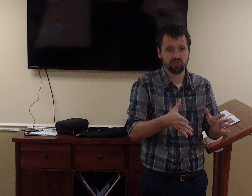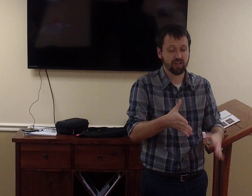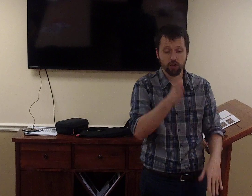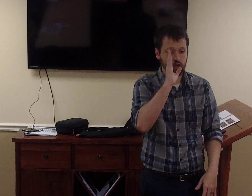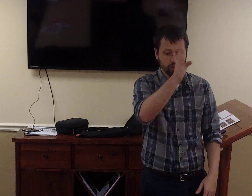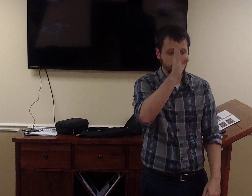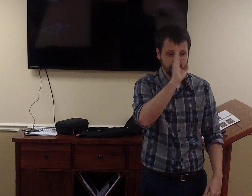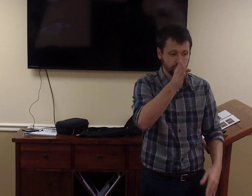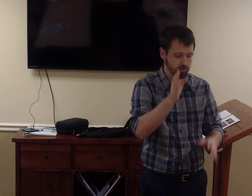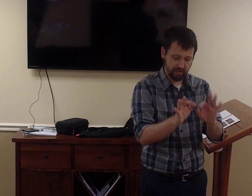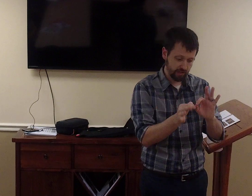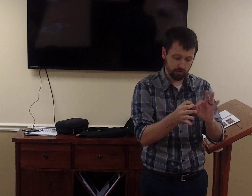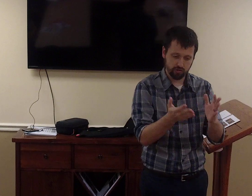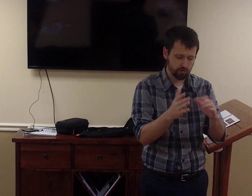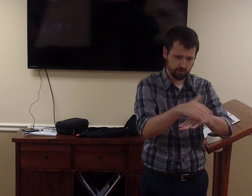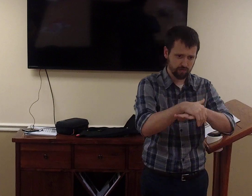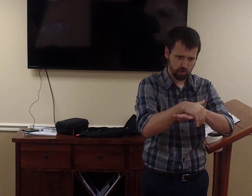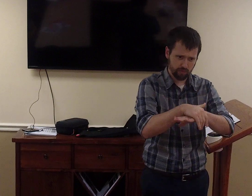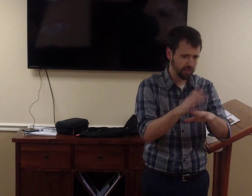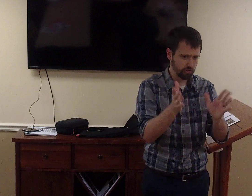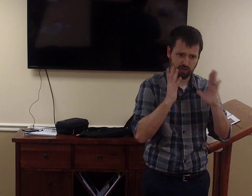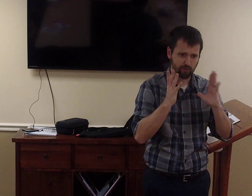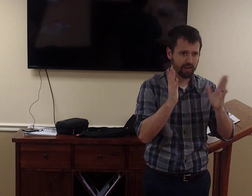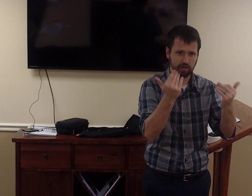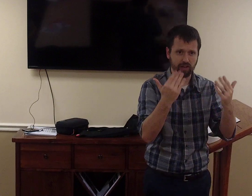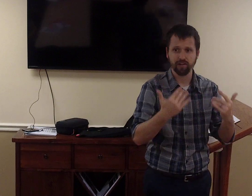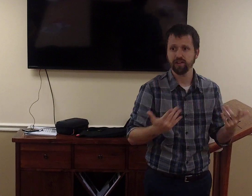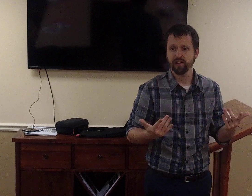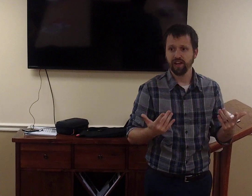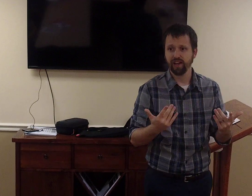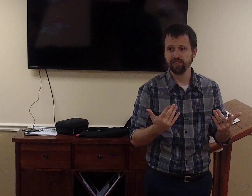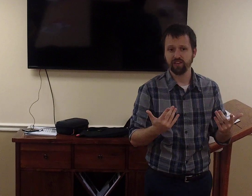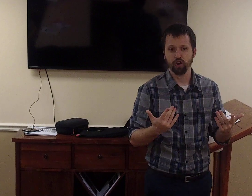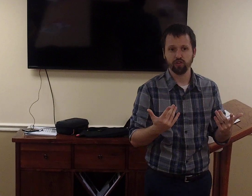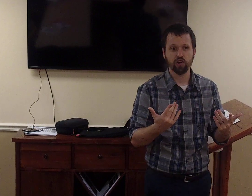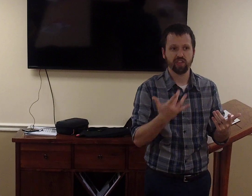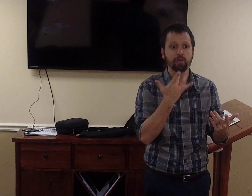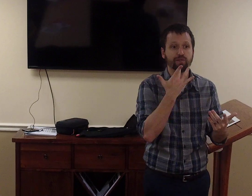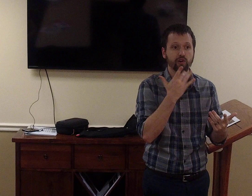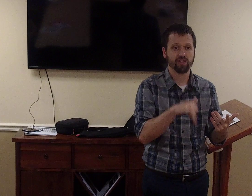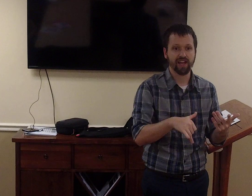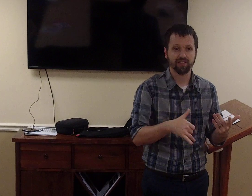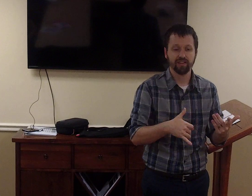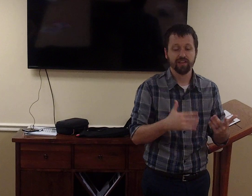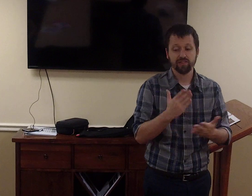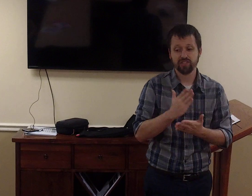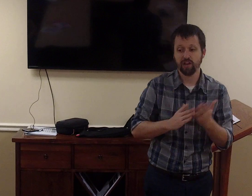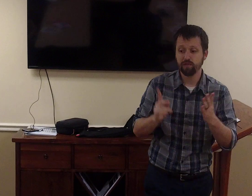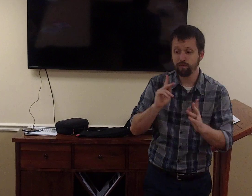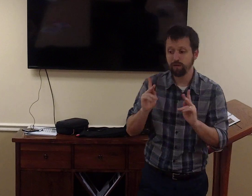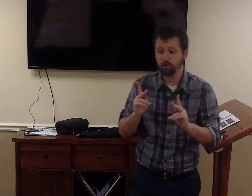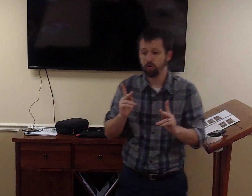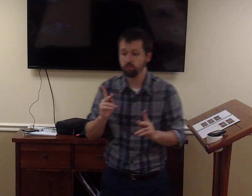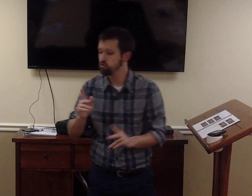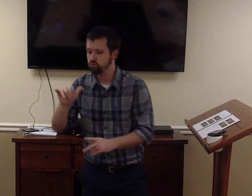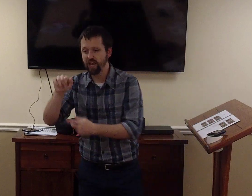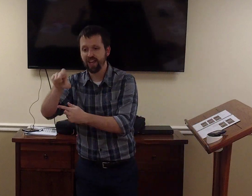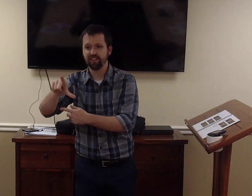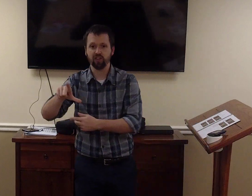say, they're just like, just straight English, or interpret English, it's fine, come on. And so, they prefer that. Some deaf people just want ASL. They